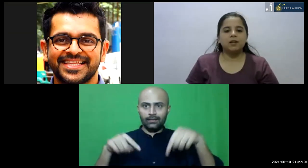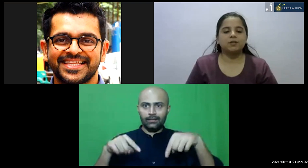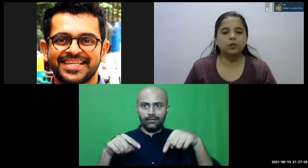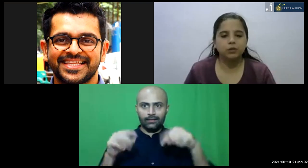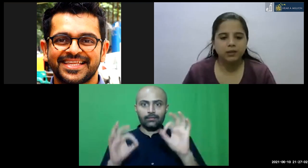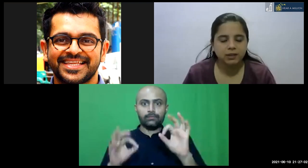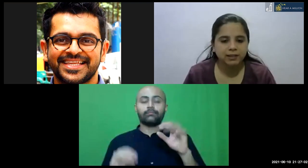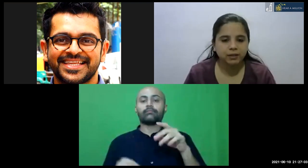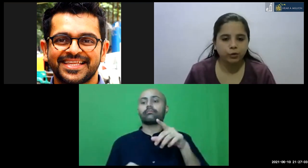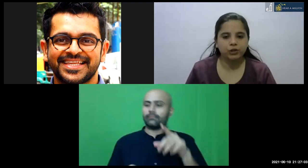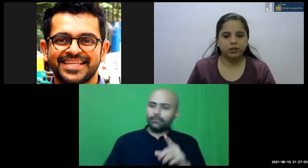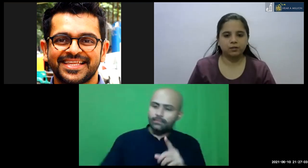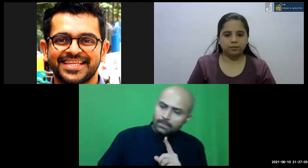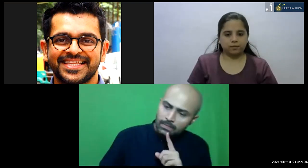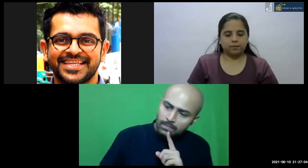Okay. So the third